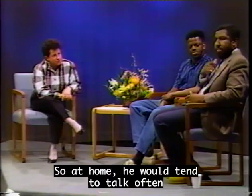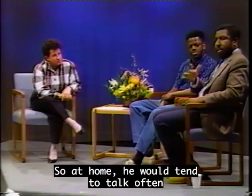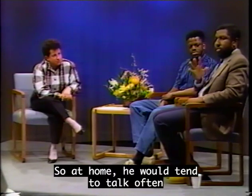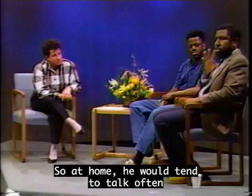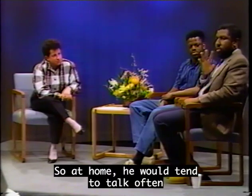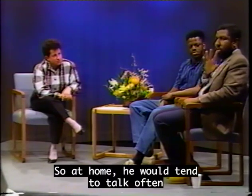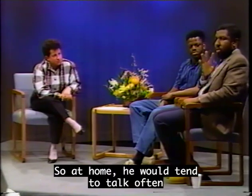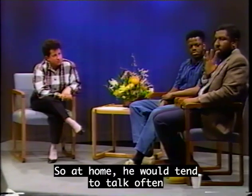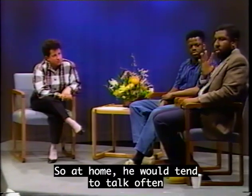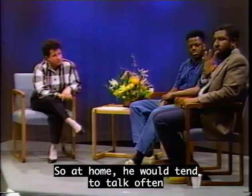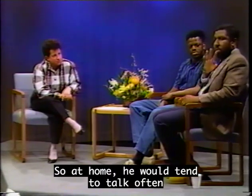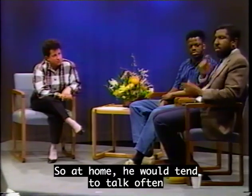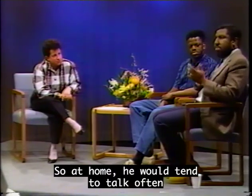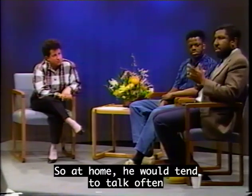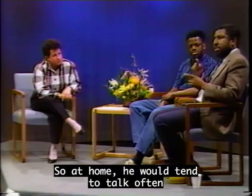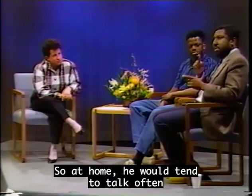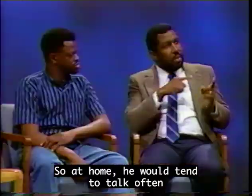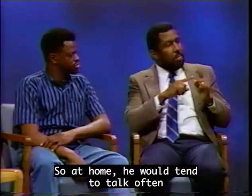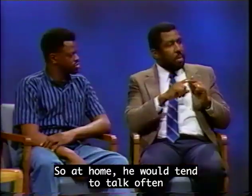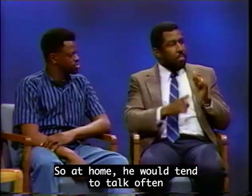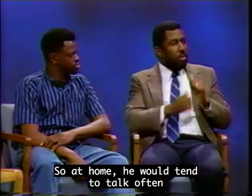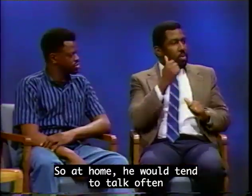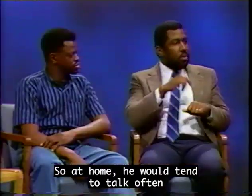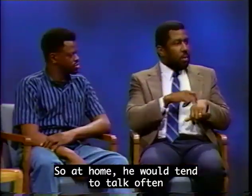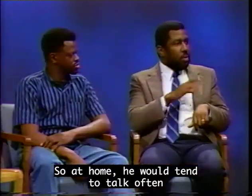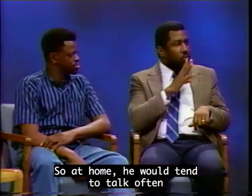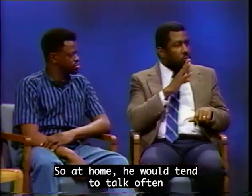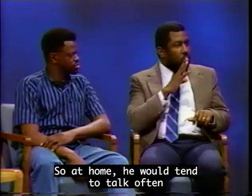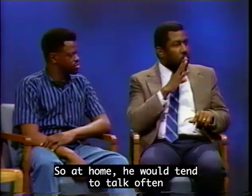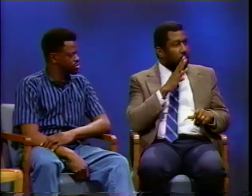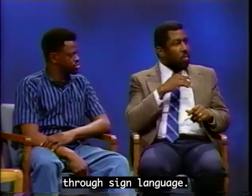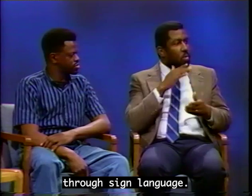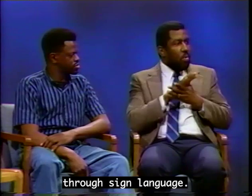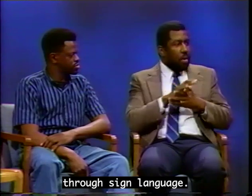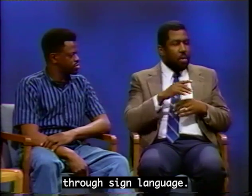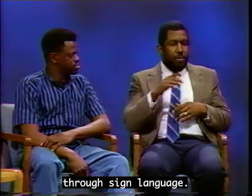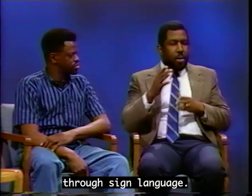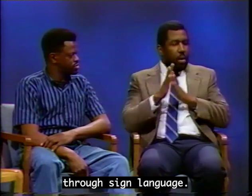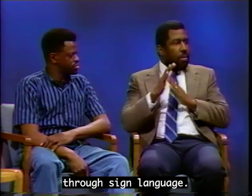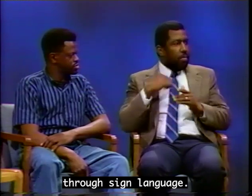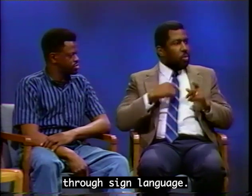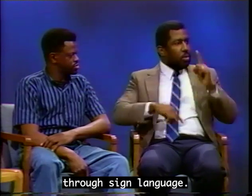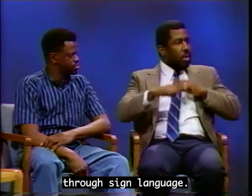So at home, he would tend to talk often through sign language.